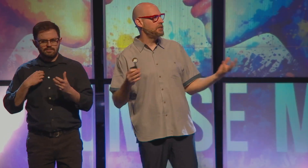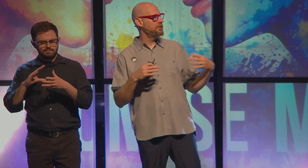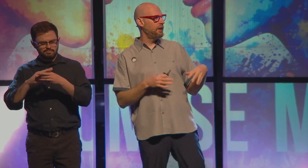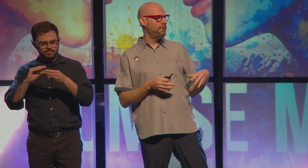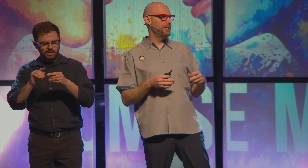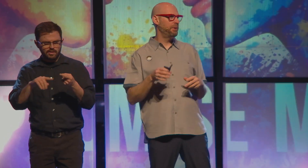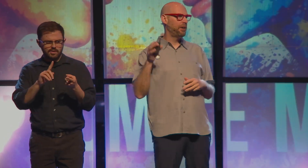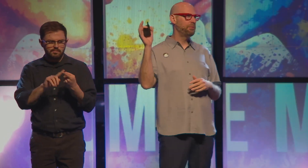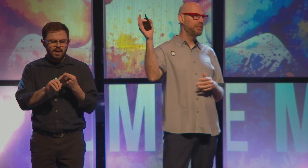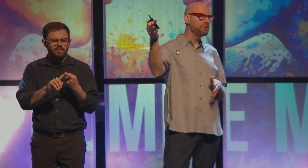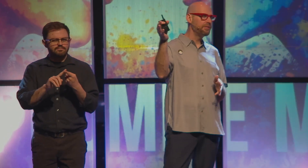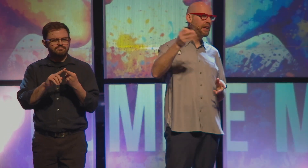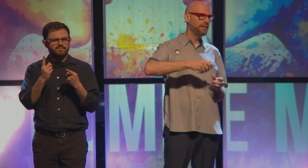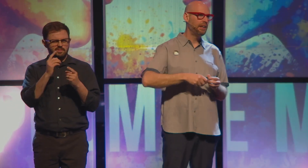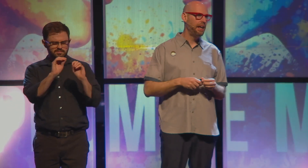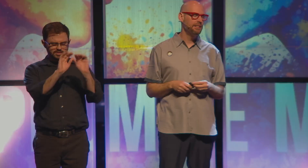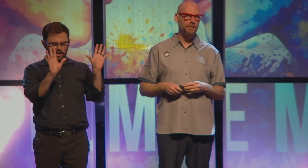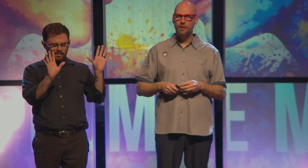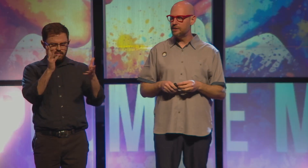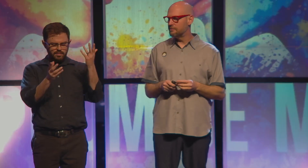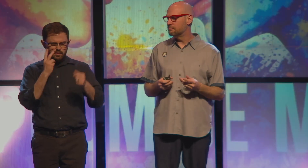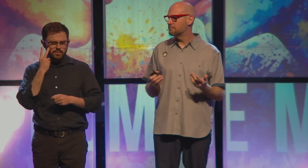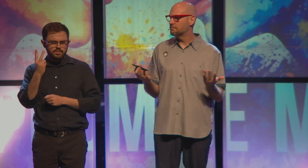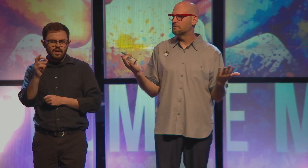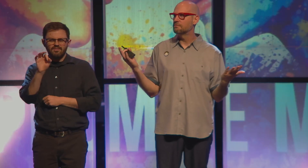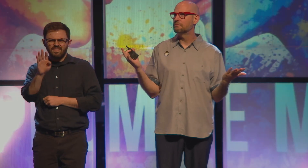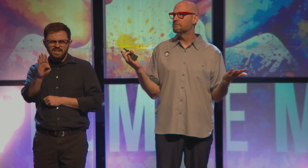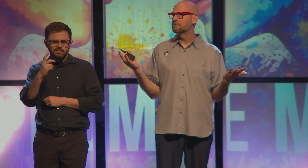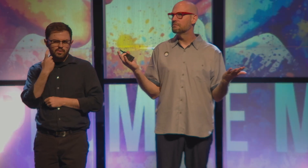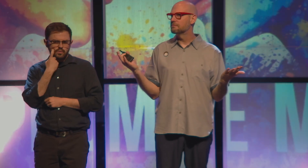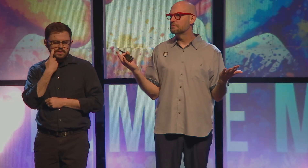room. In case you saw on Facebook, our building was vandalized on,